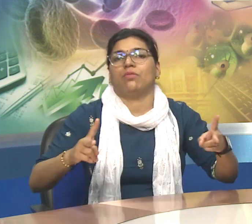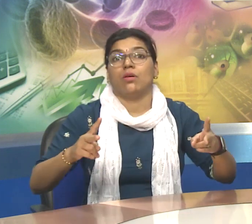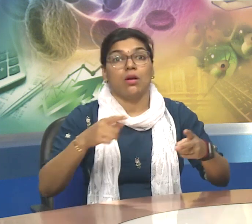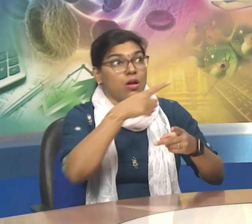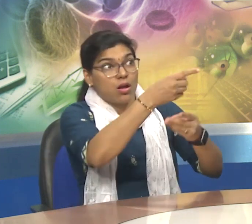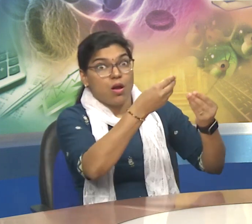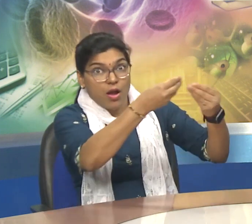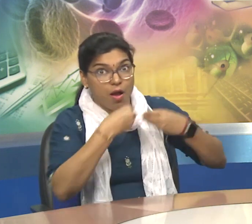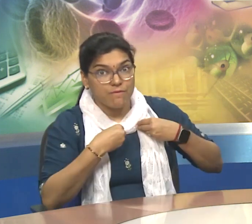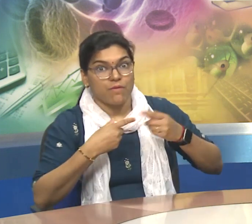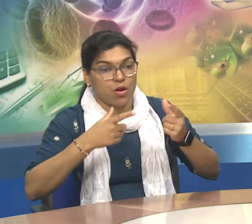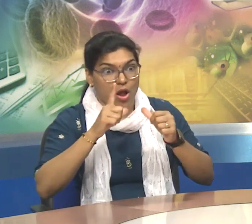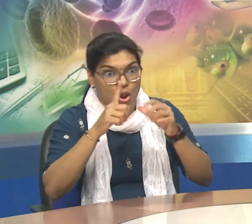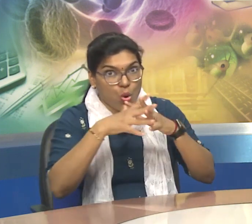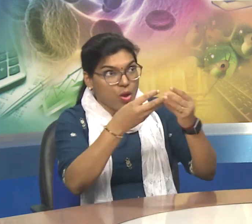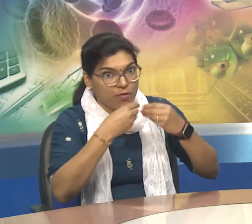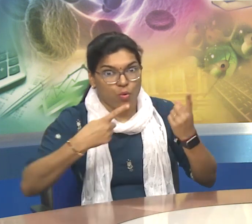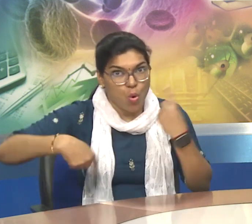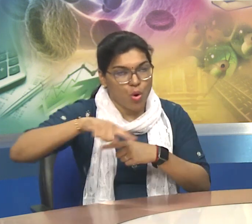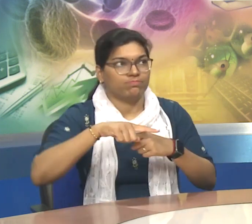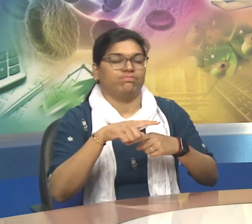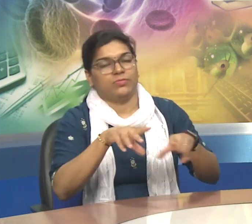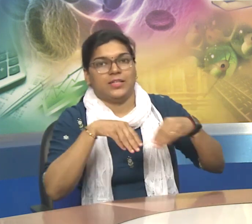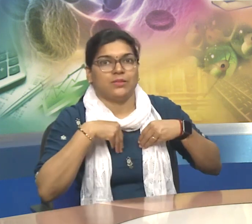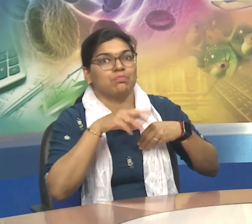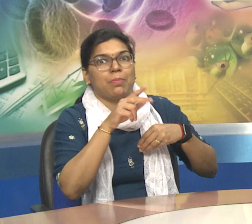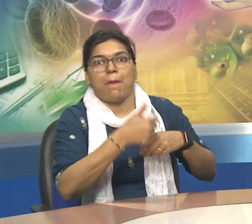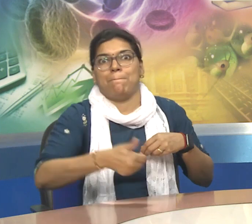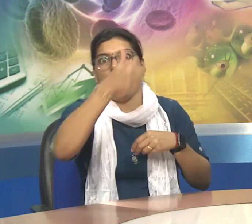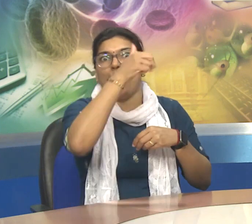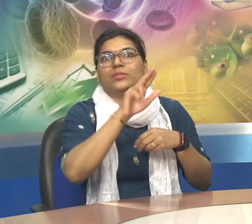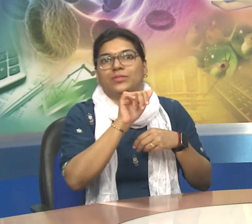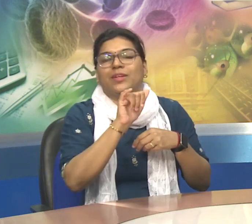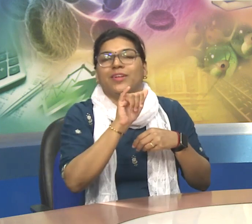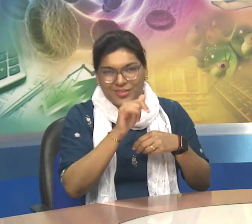person.